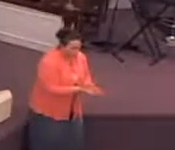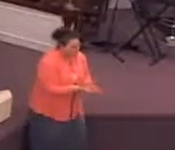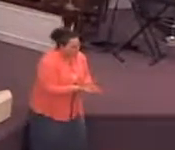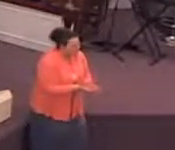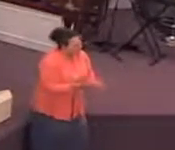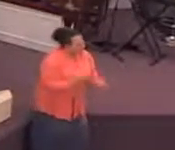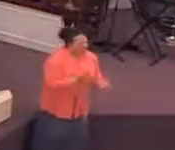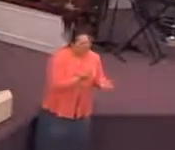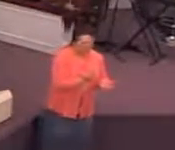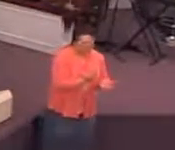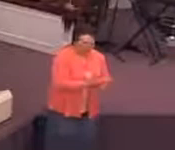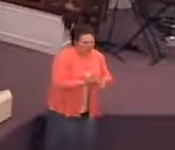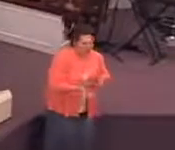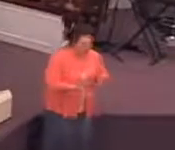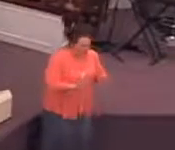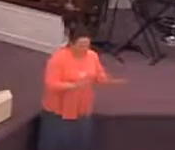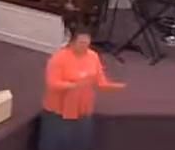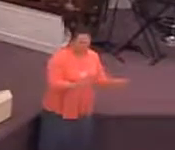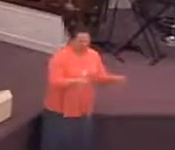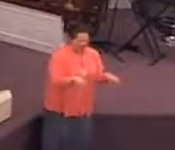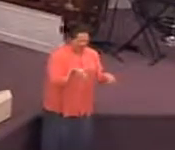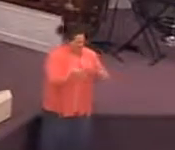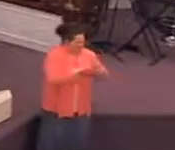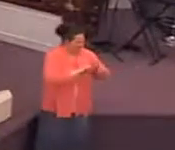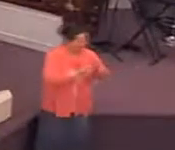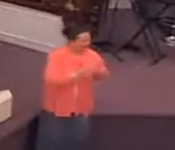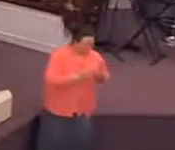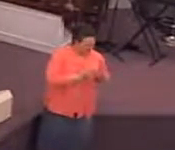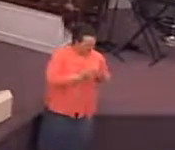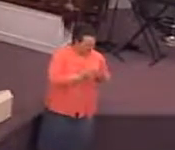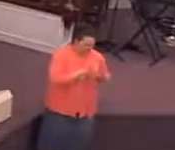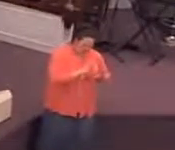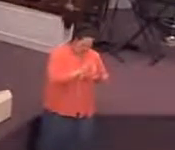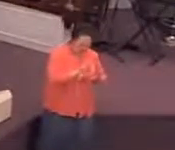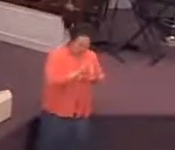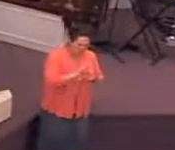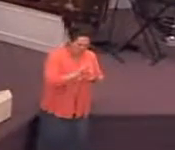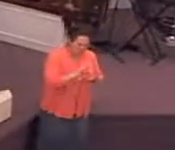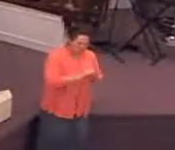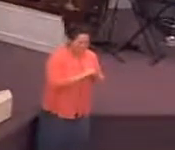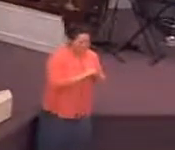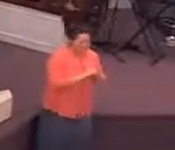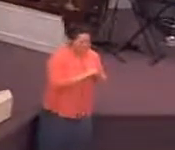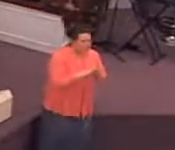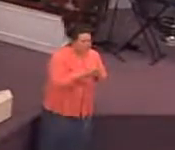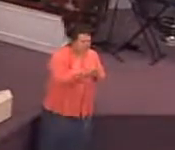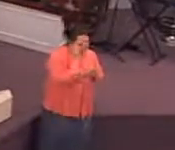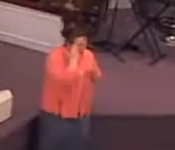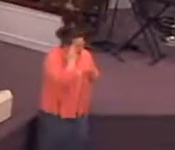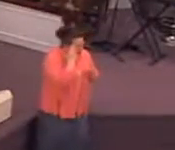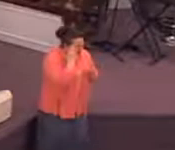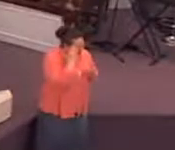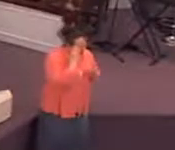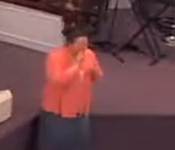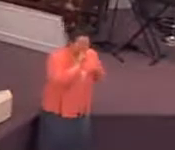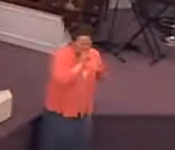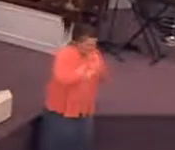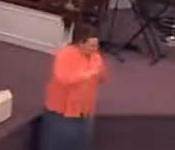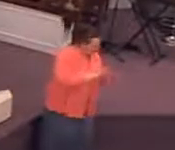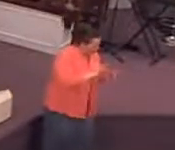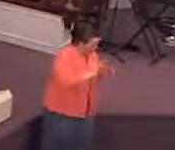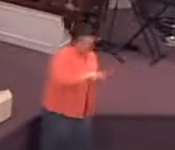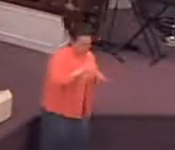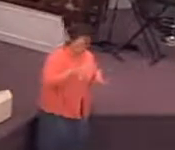us. And that happening should happen, amen, because we know that there is these horrible, horrific things going